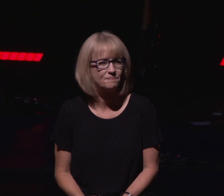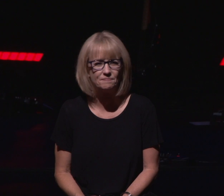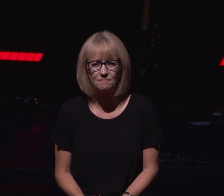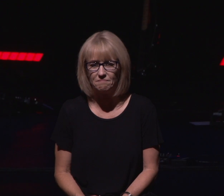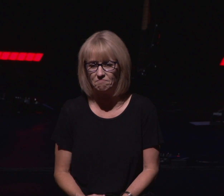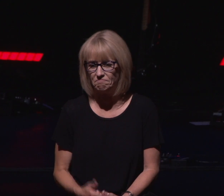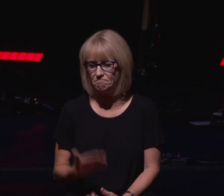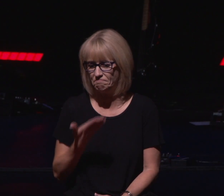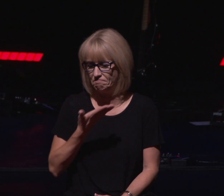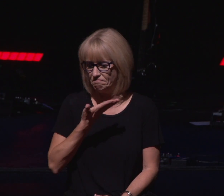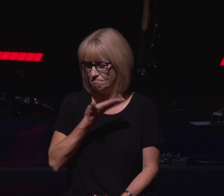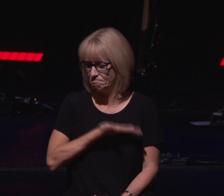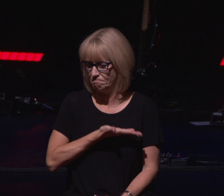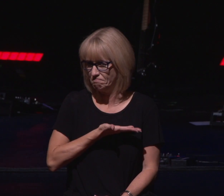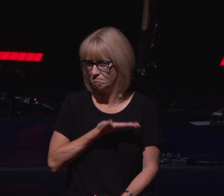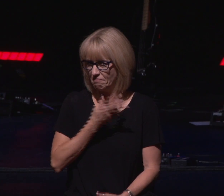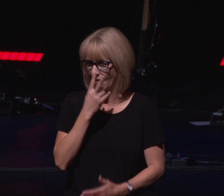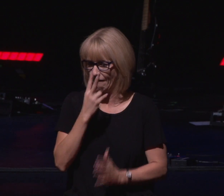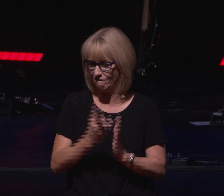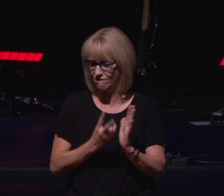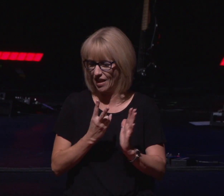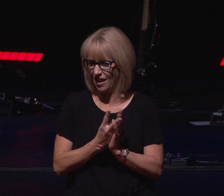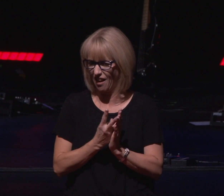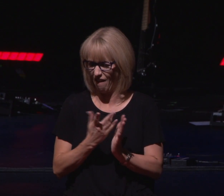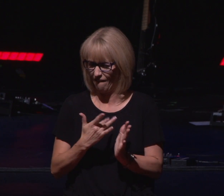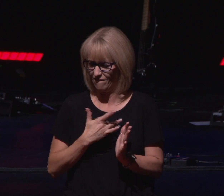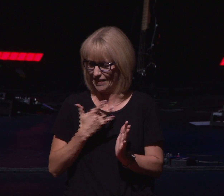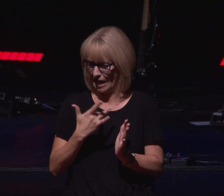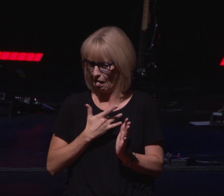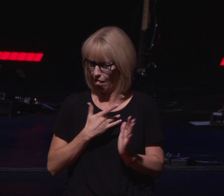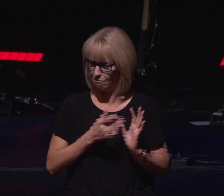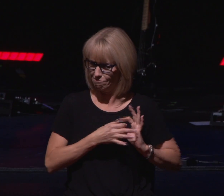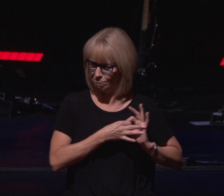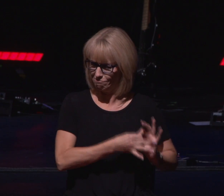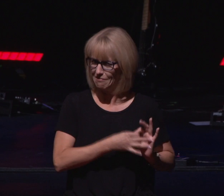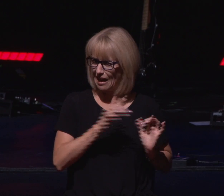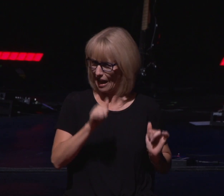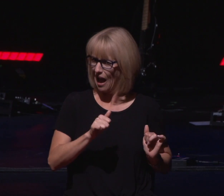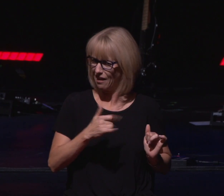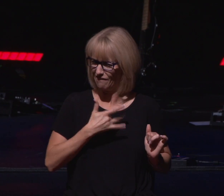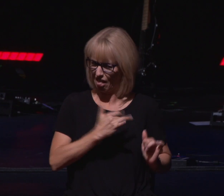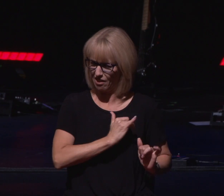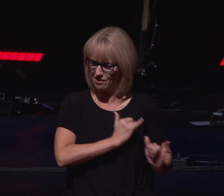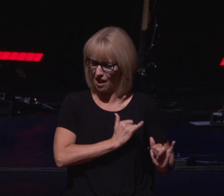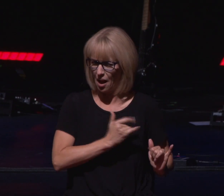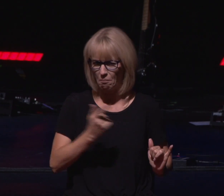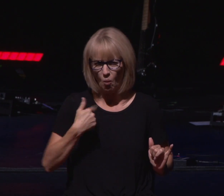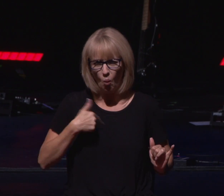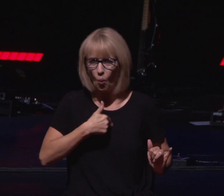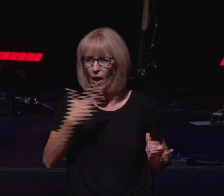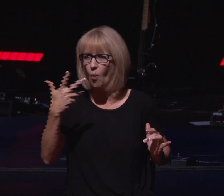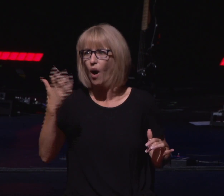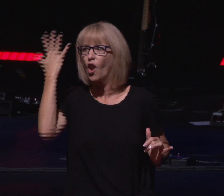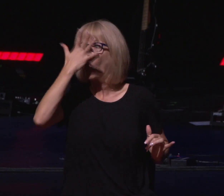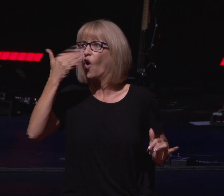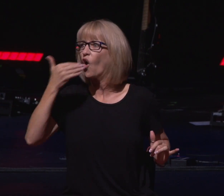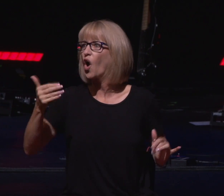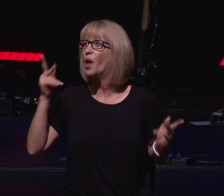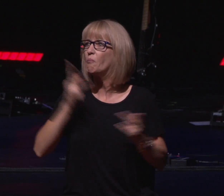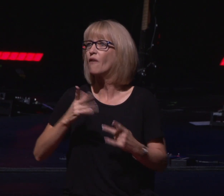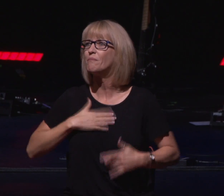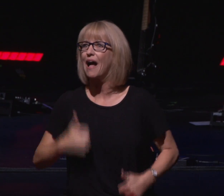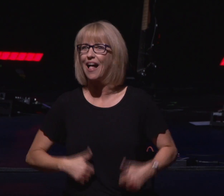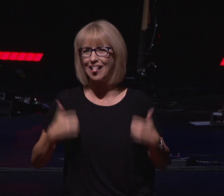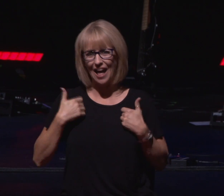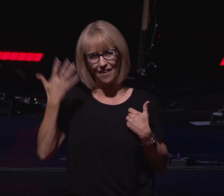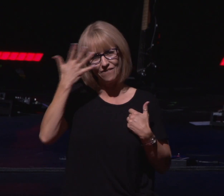That video is easy to relate to, how on the surface we want it, everything to be perfect. We want to look like everything's perfect,